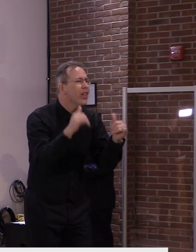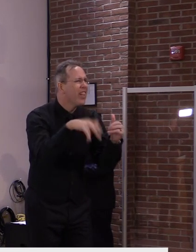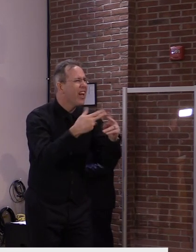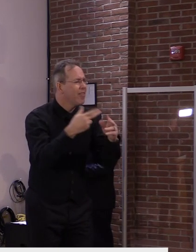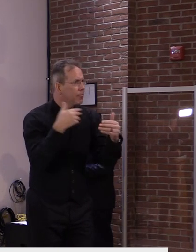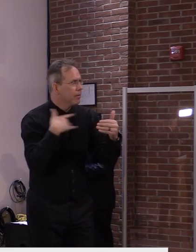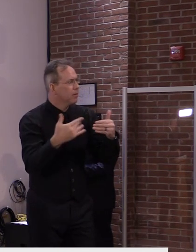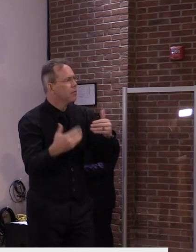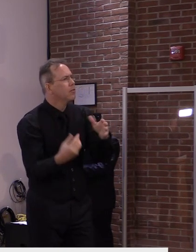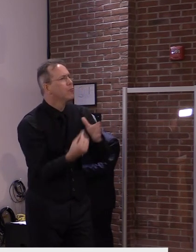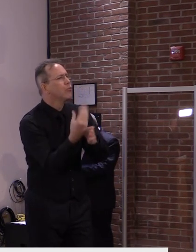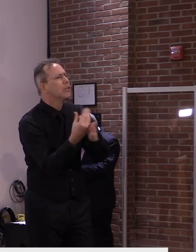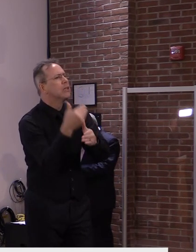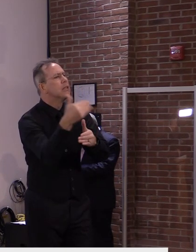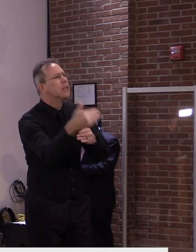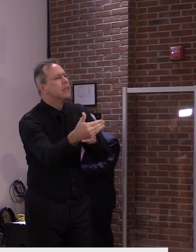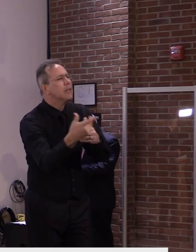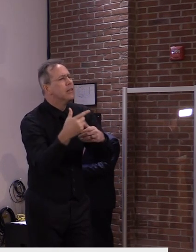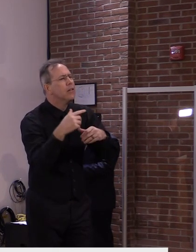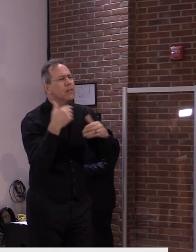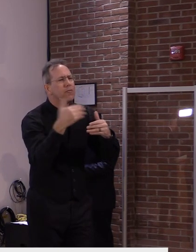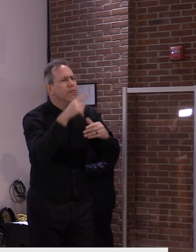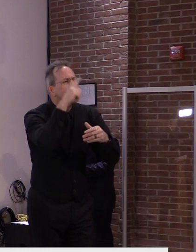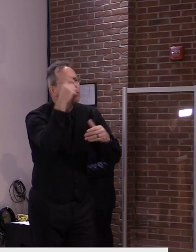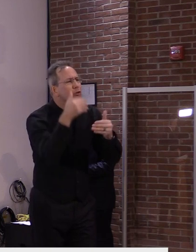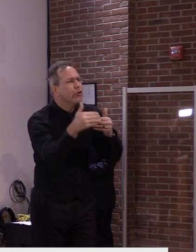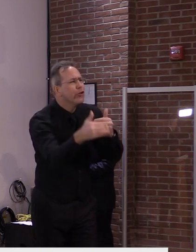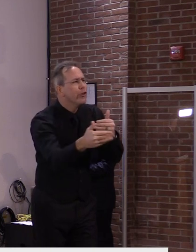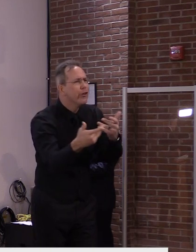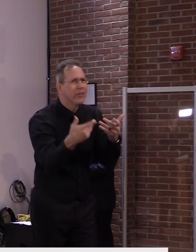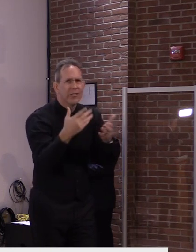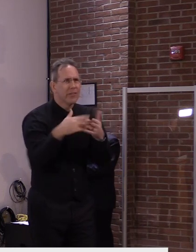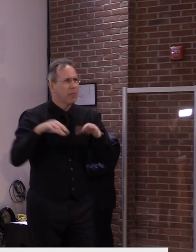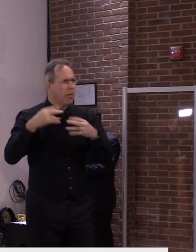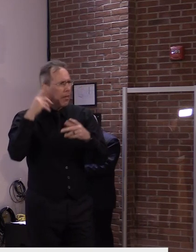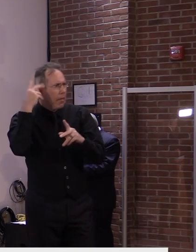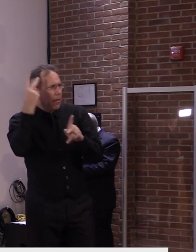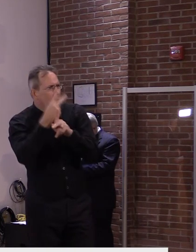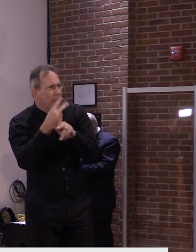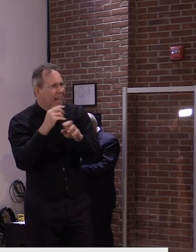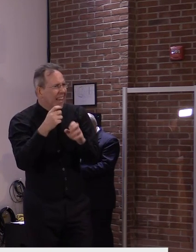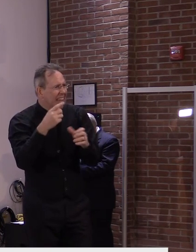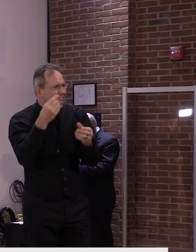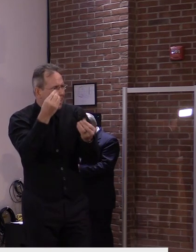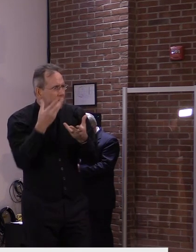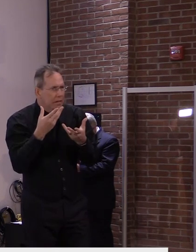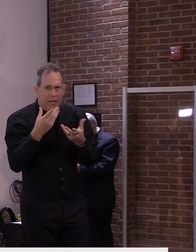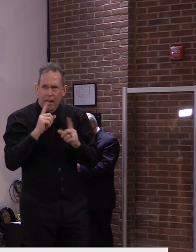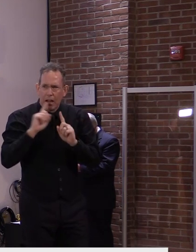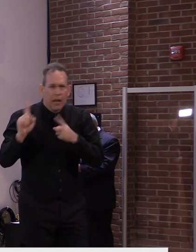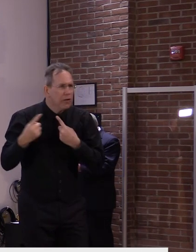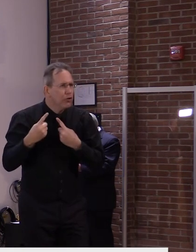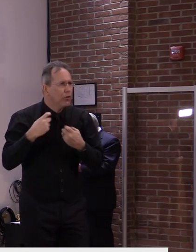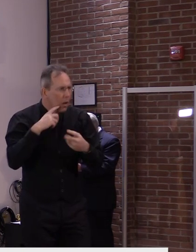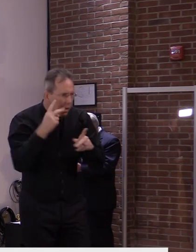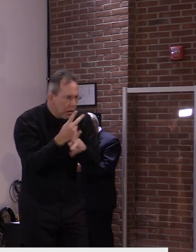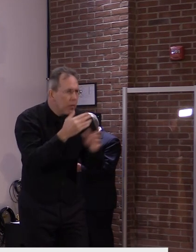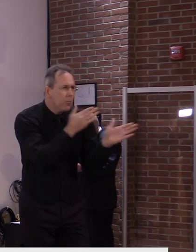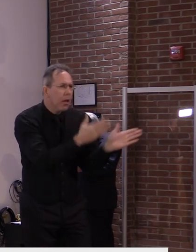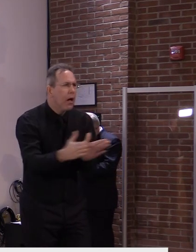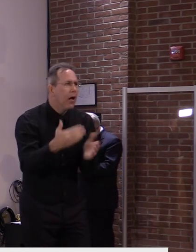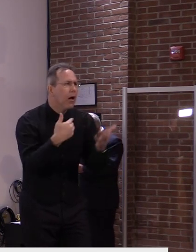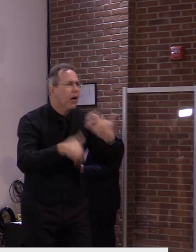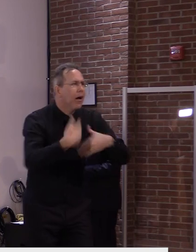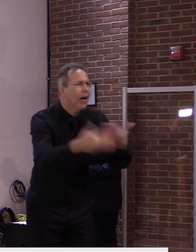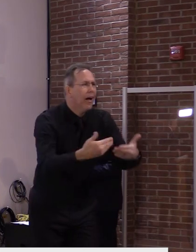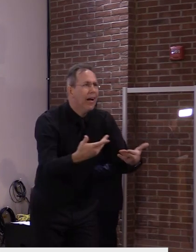June, in addition to events that are scheduled for spring, summer, and fall. Is there a plan coming?